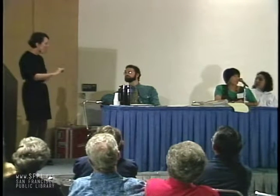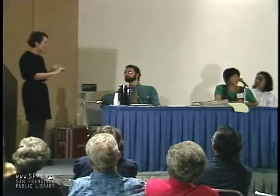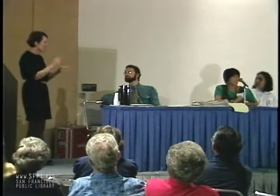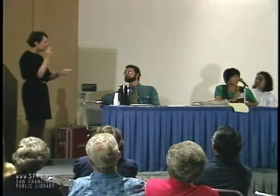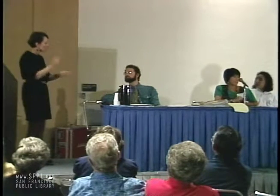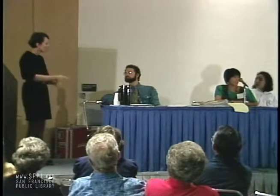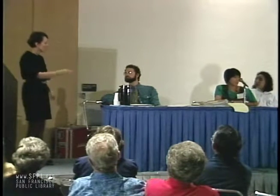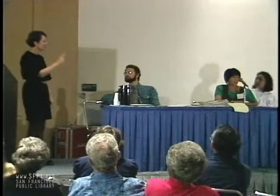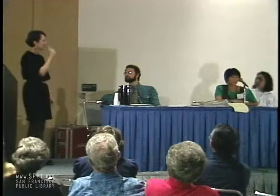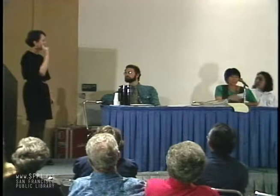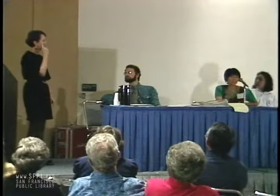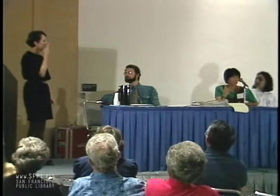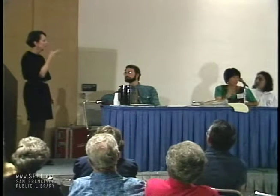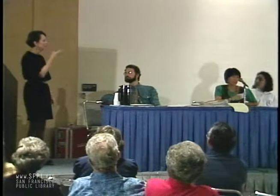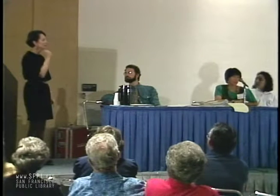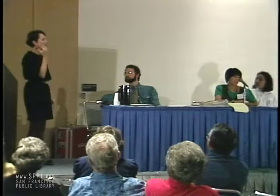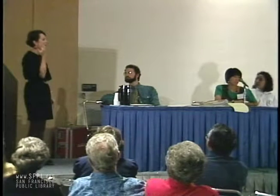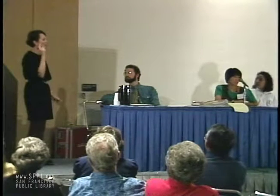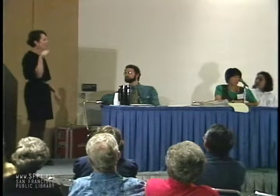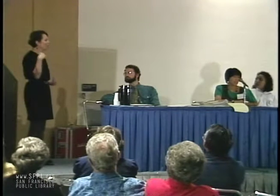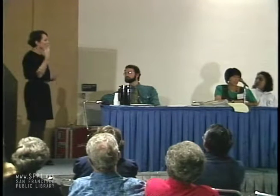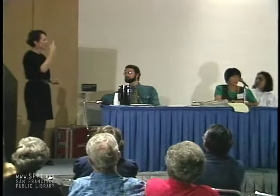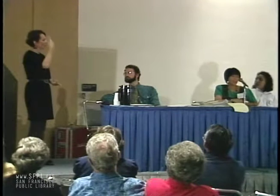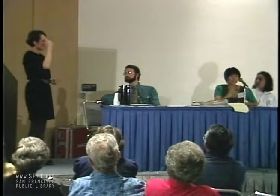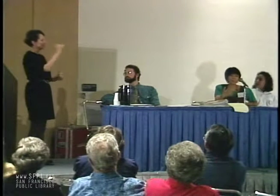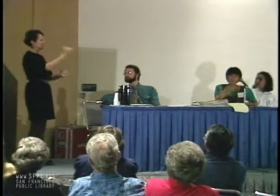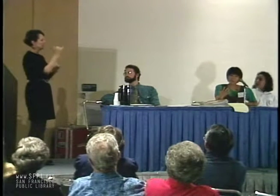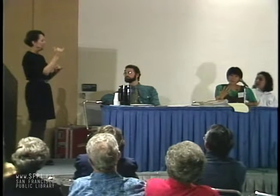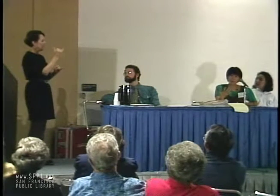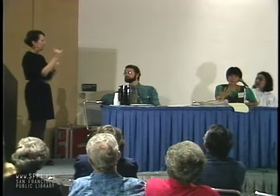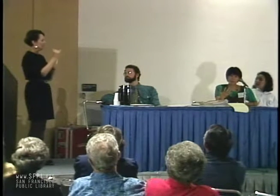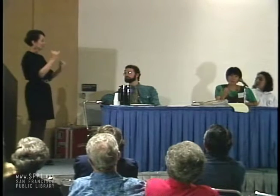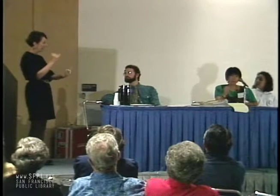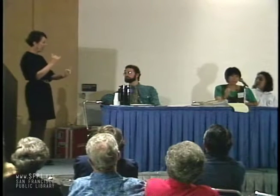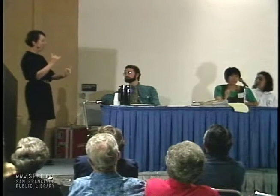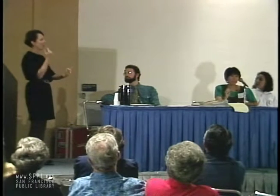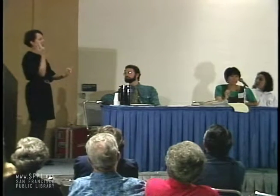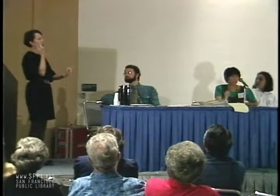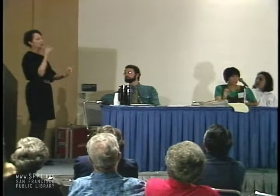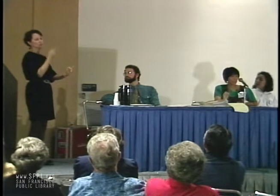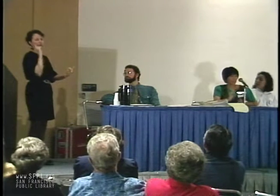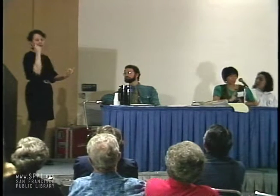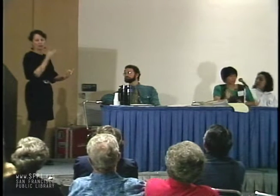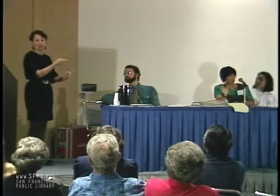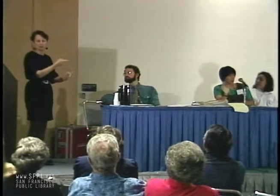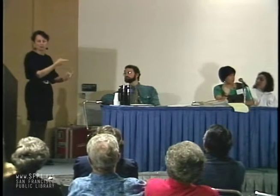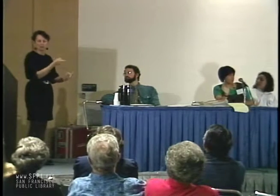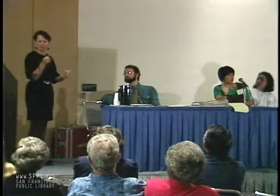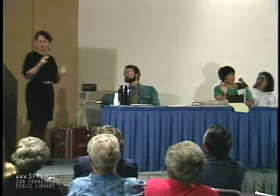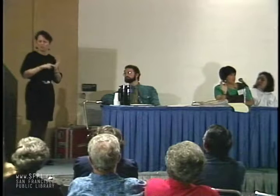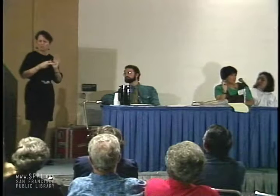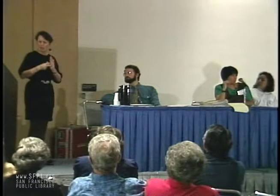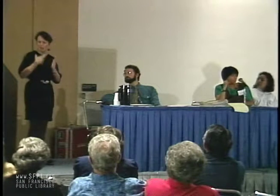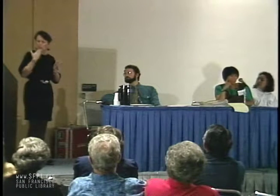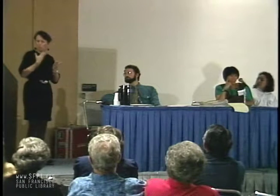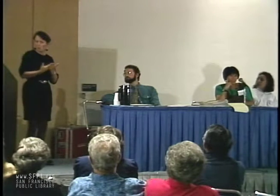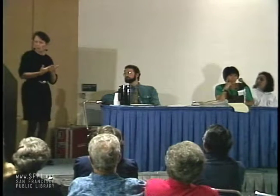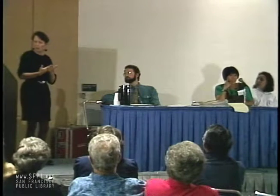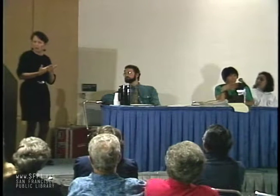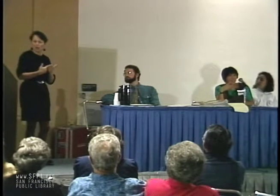didn't even know that. We've always just thought you're one of us. And they meant that in a really good way. And I was not offended at all by that at that time. And even if